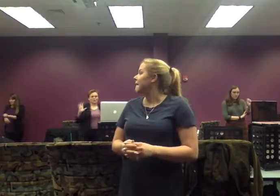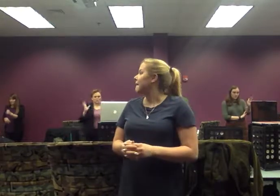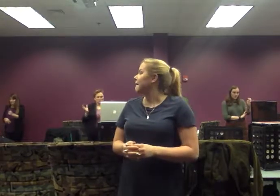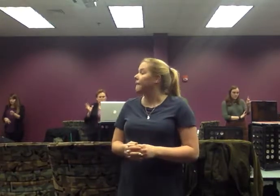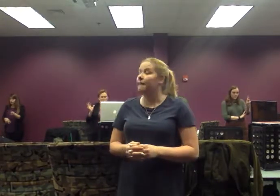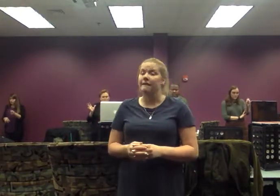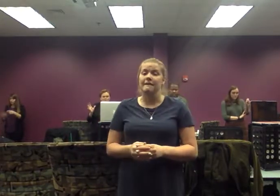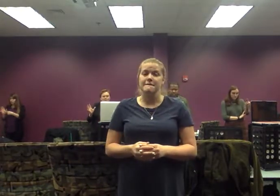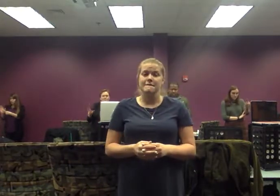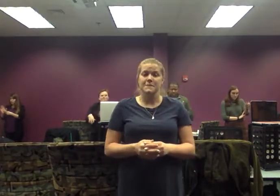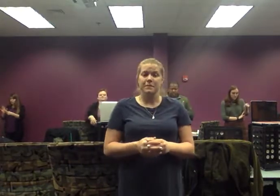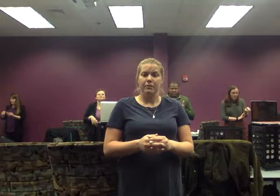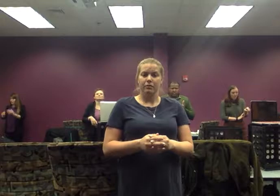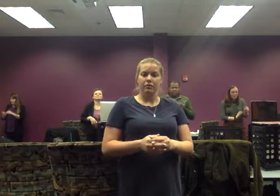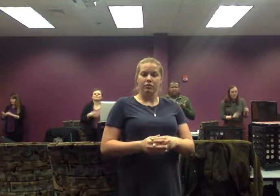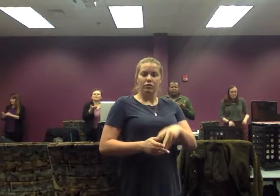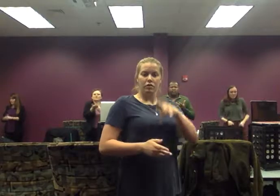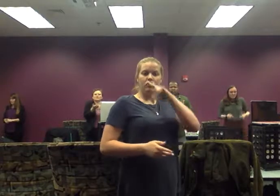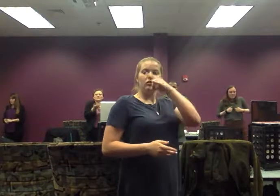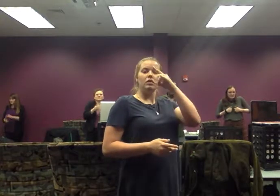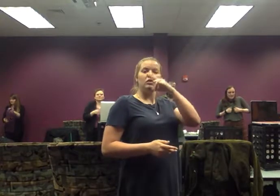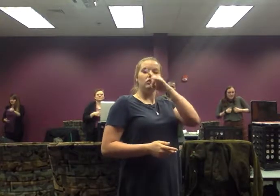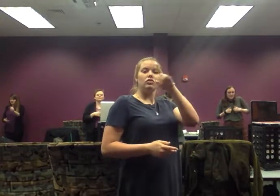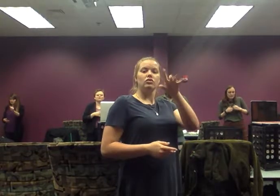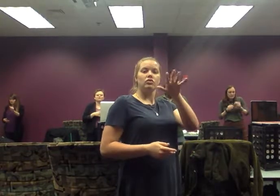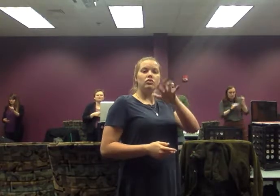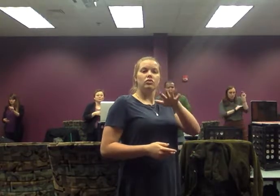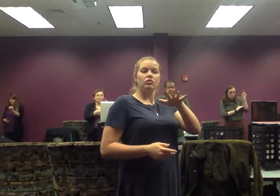aristocracy of New England, and Jackson, the rough and ready